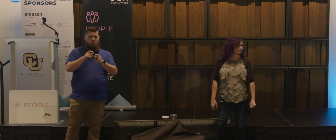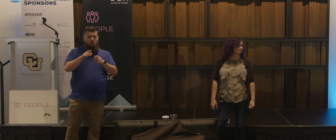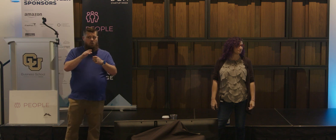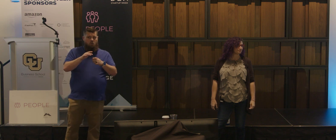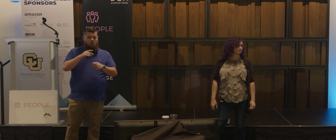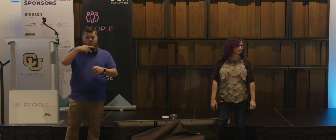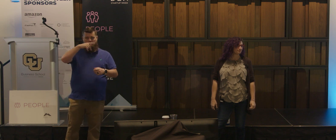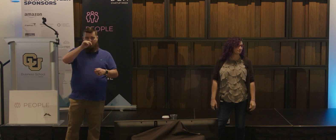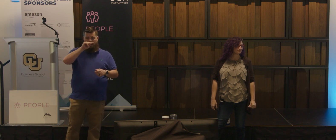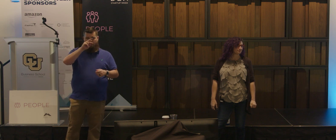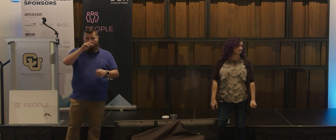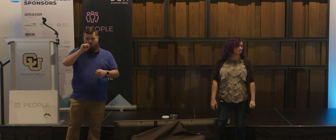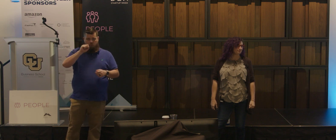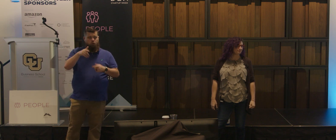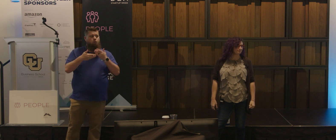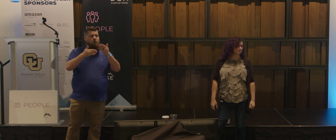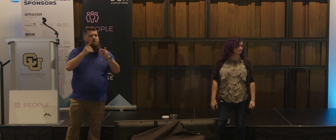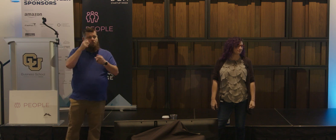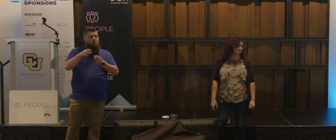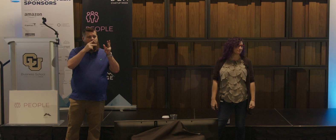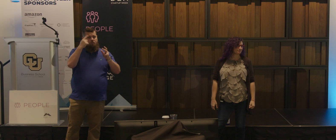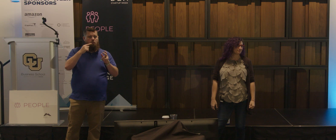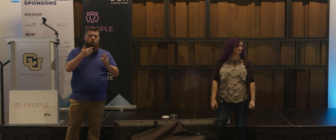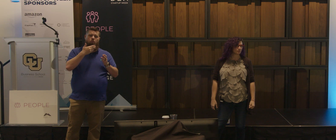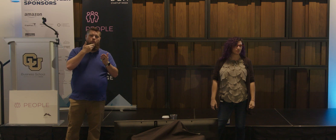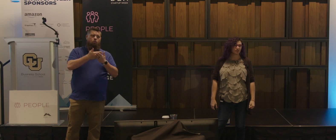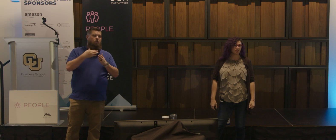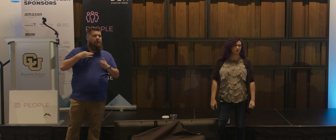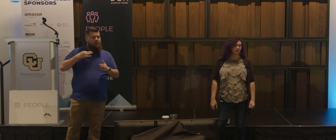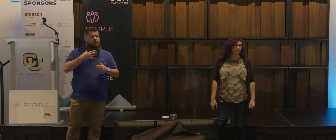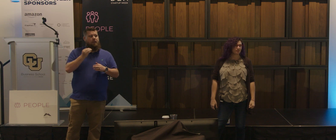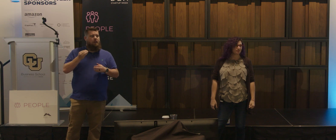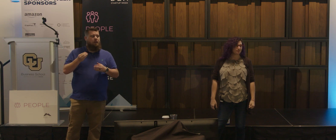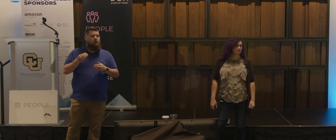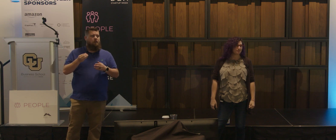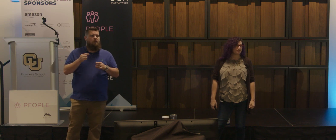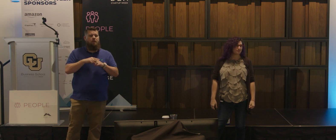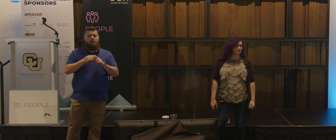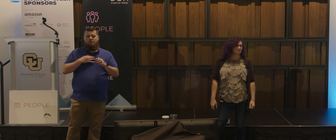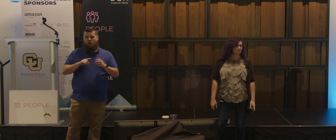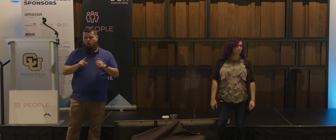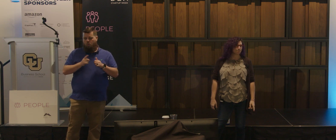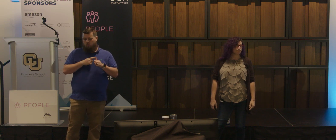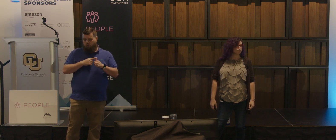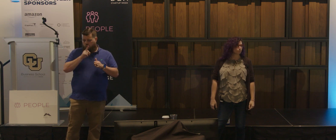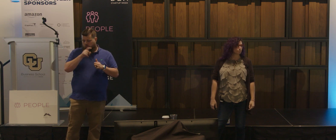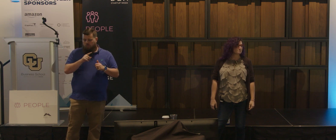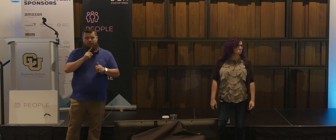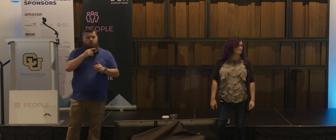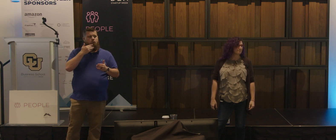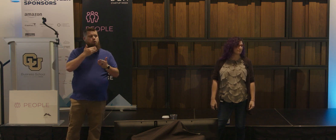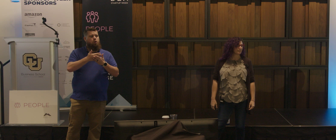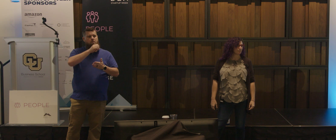recommend more so posting on there for quality candidates? And then my original question was, is there a